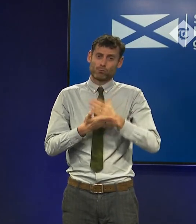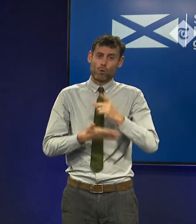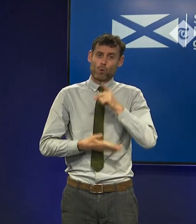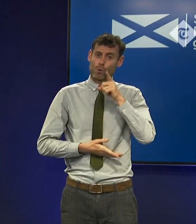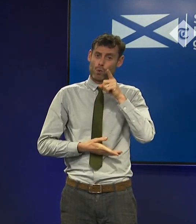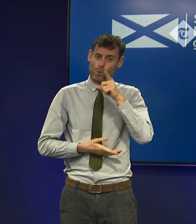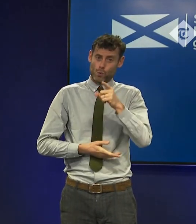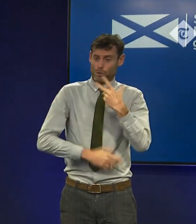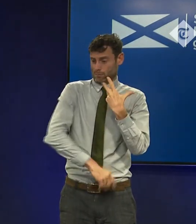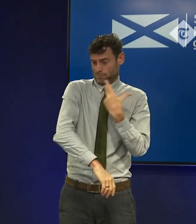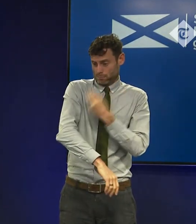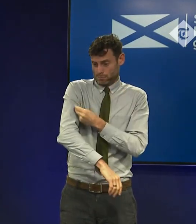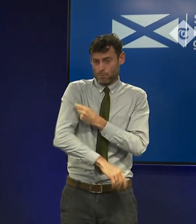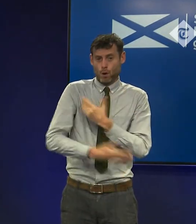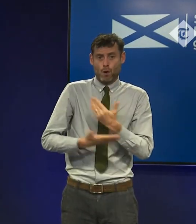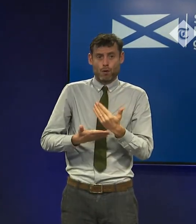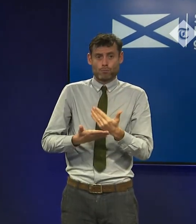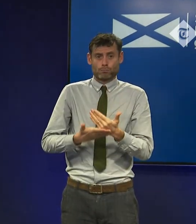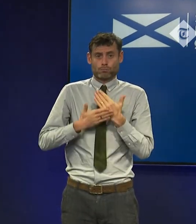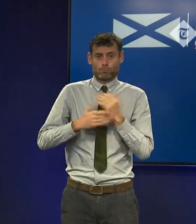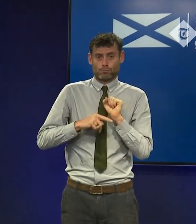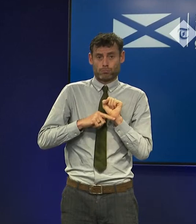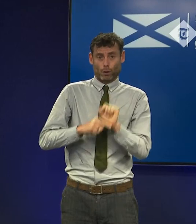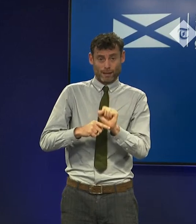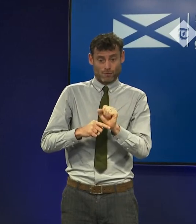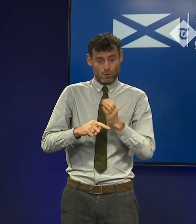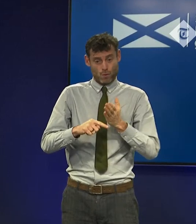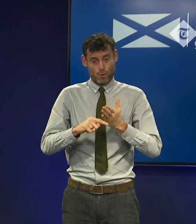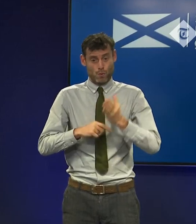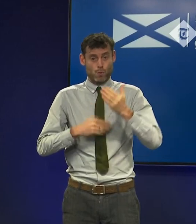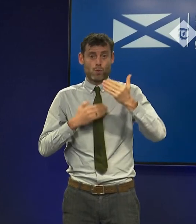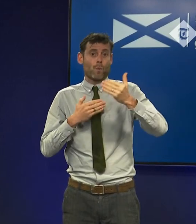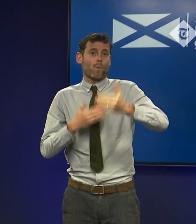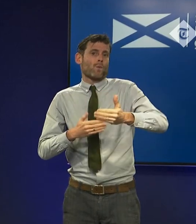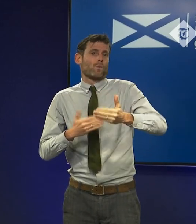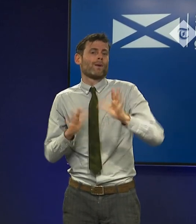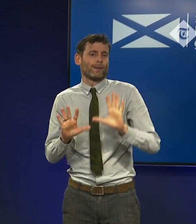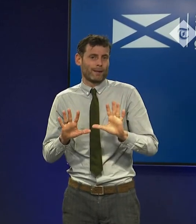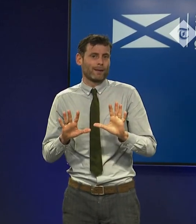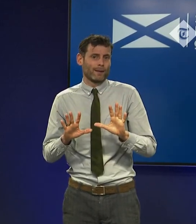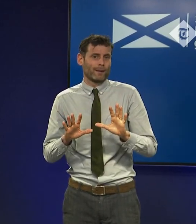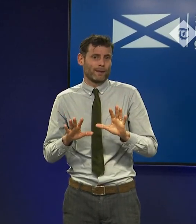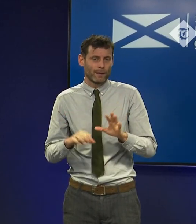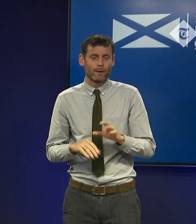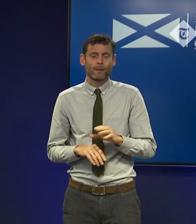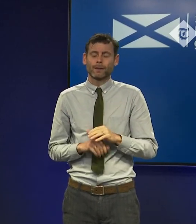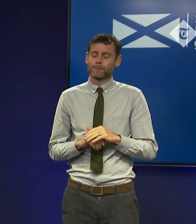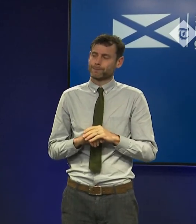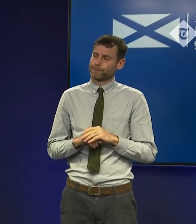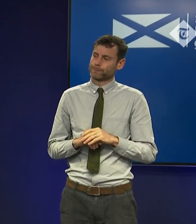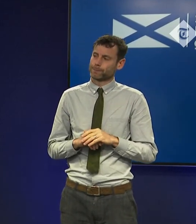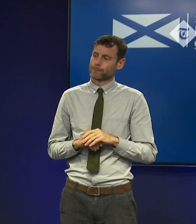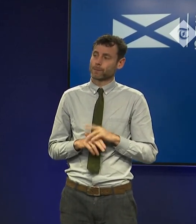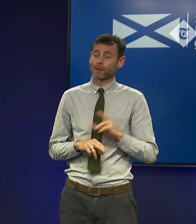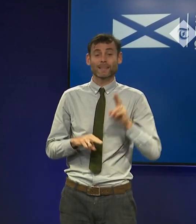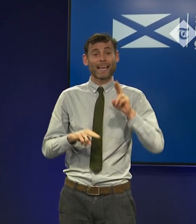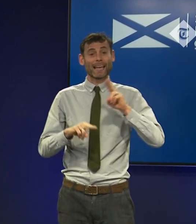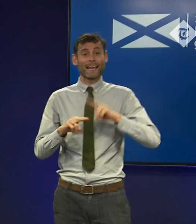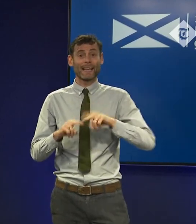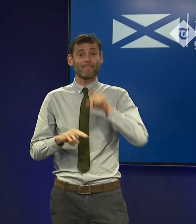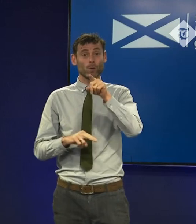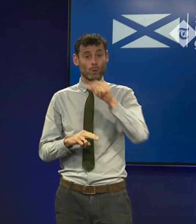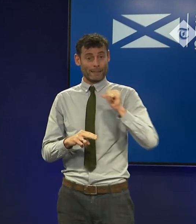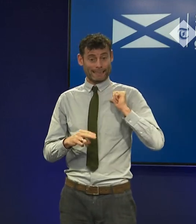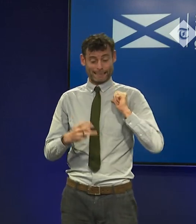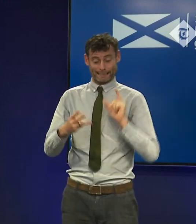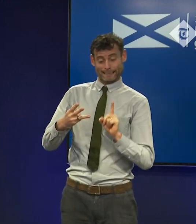that you're likely to require over this next period, that you're getting your primary programme. And if you're due for your